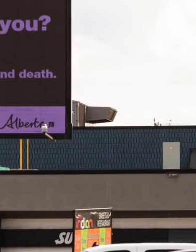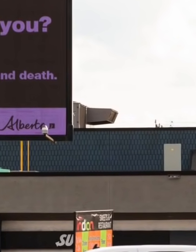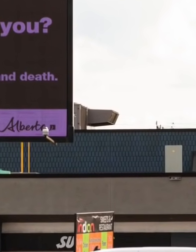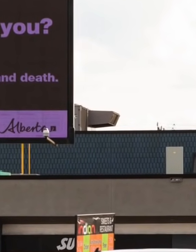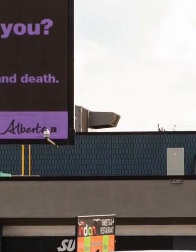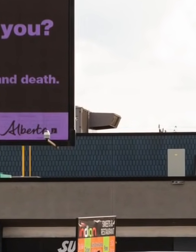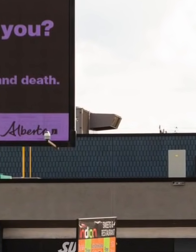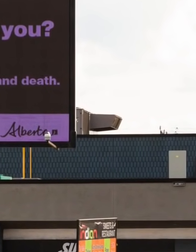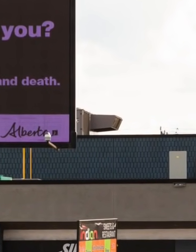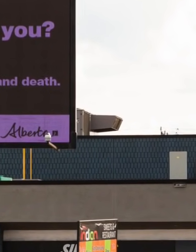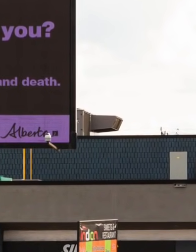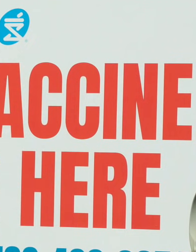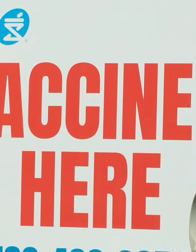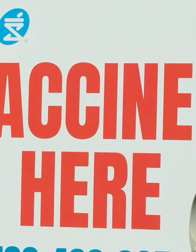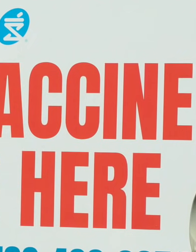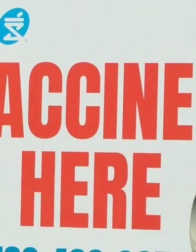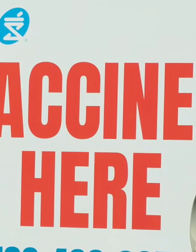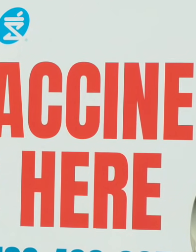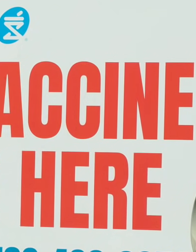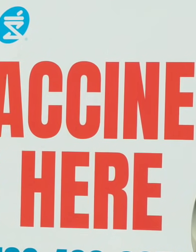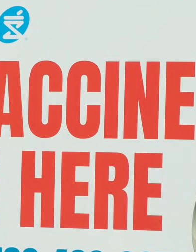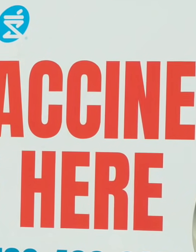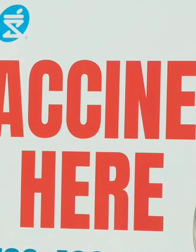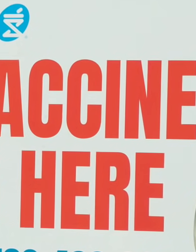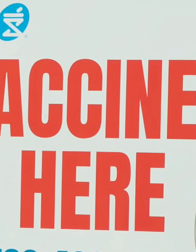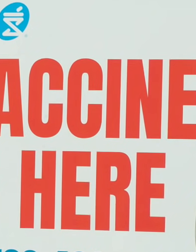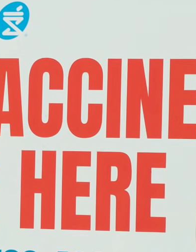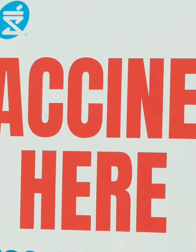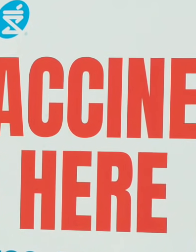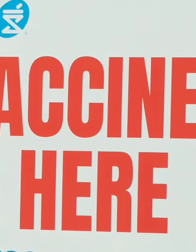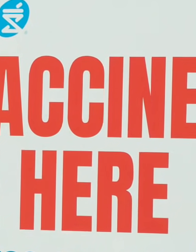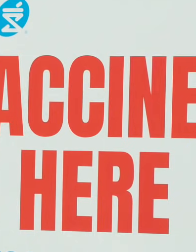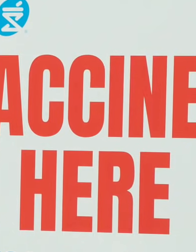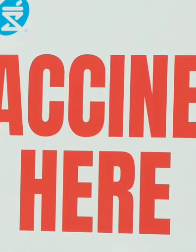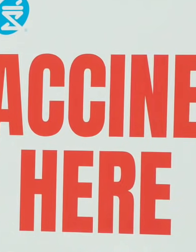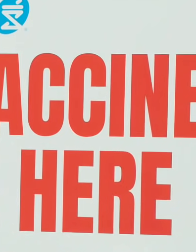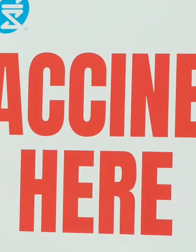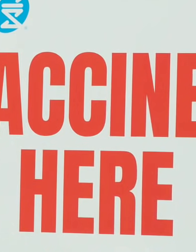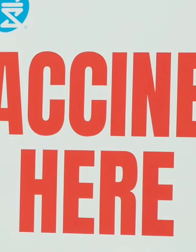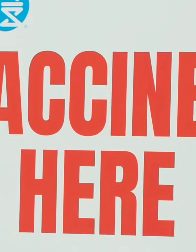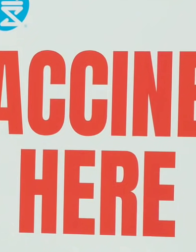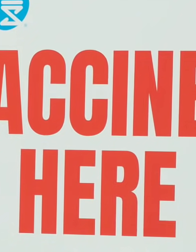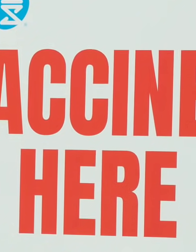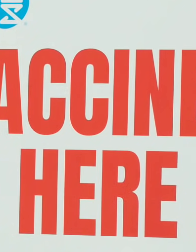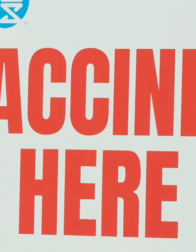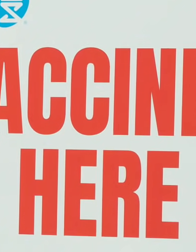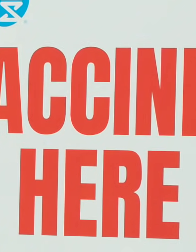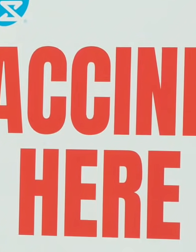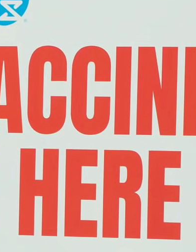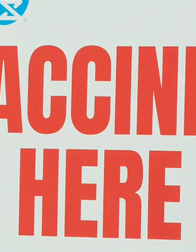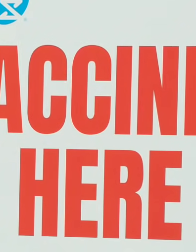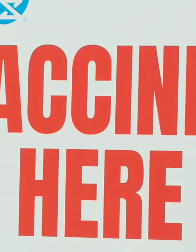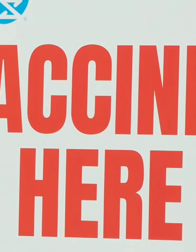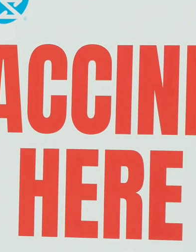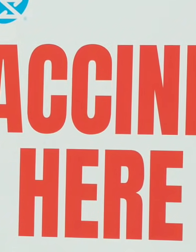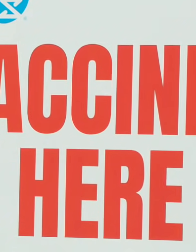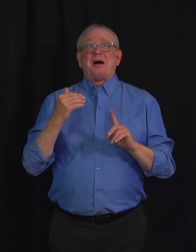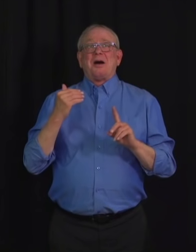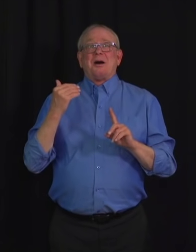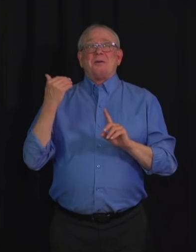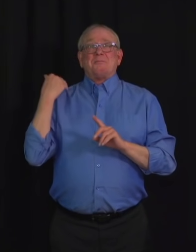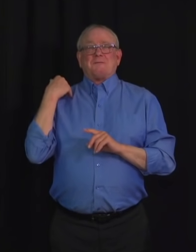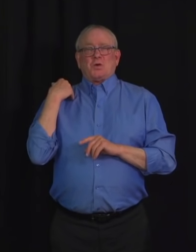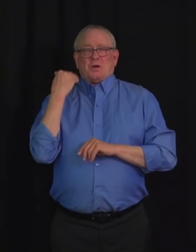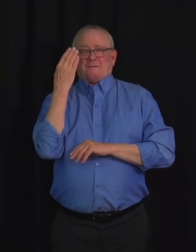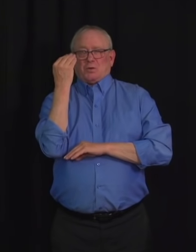vaccine. For those who have received only 1 dose of a vaccine, these individuals will now have a shortened